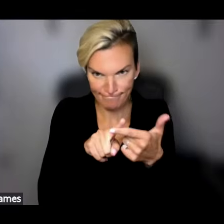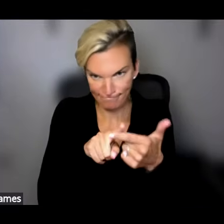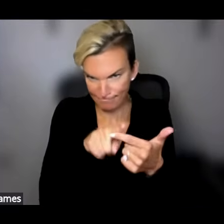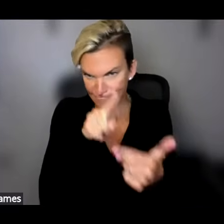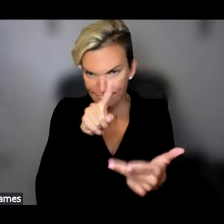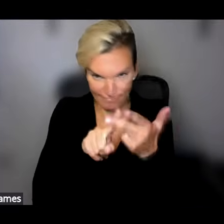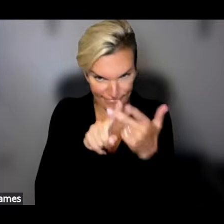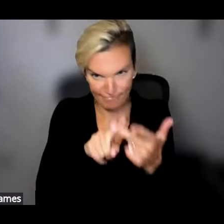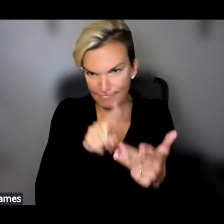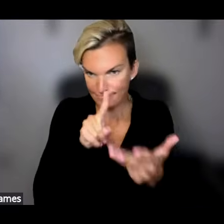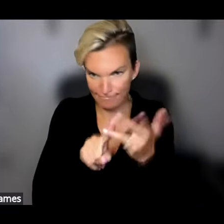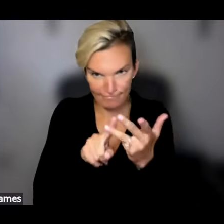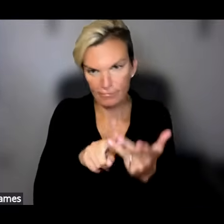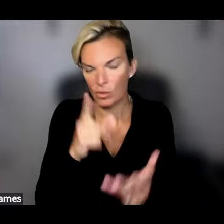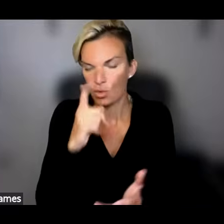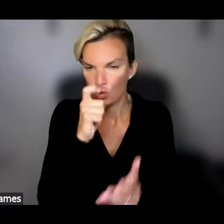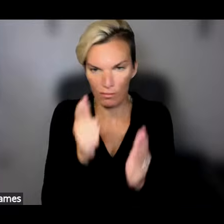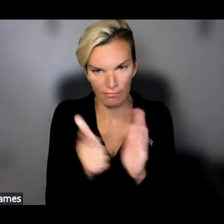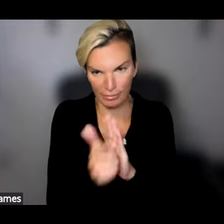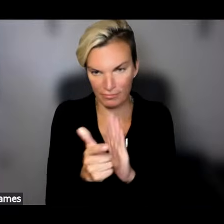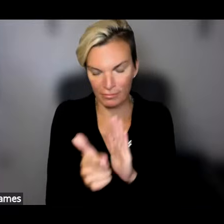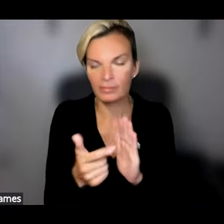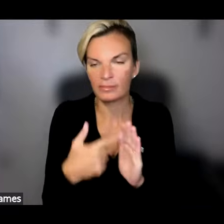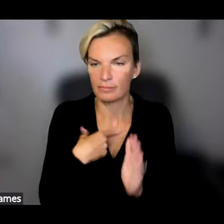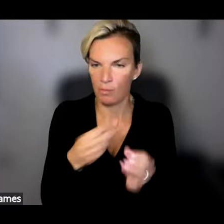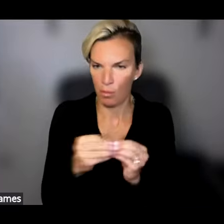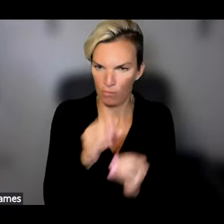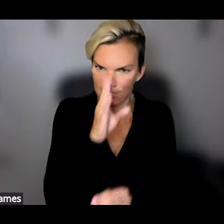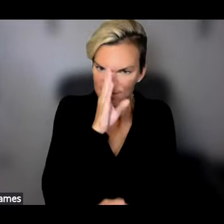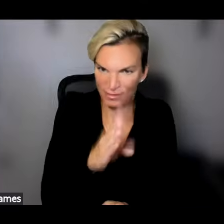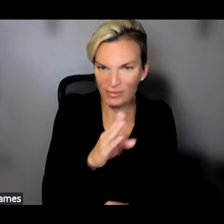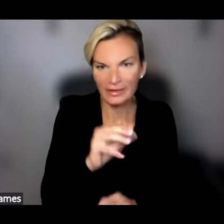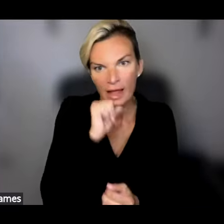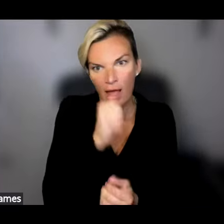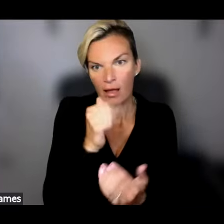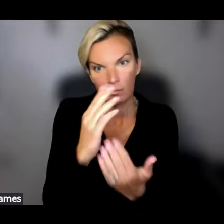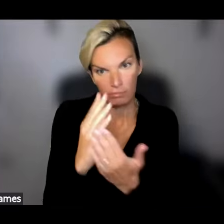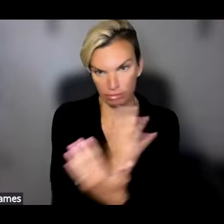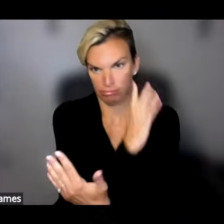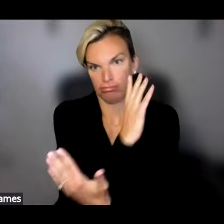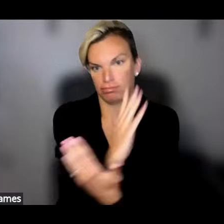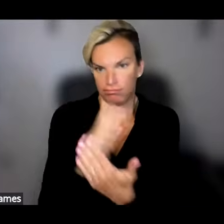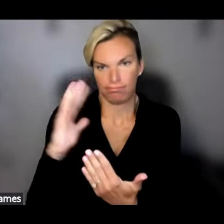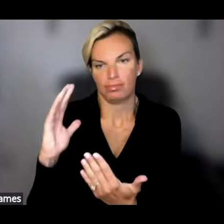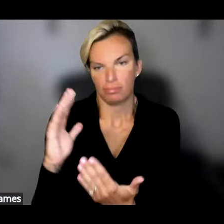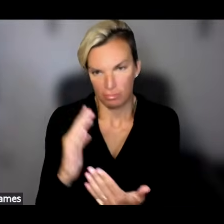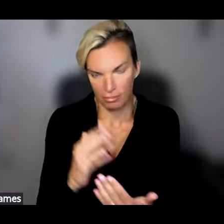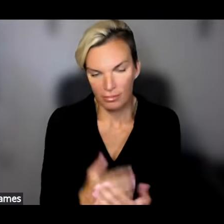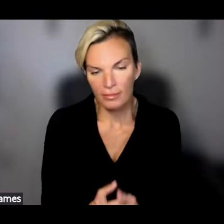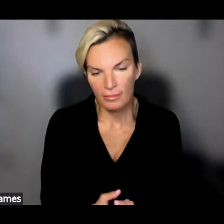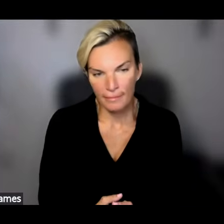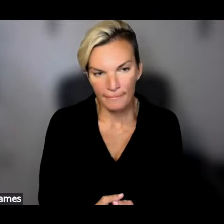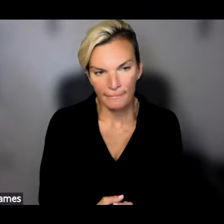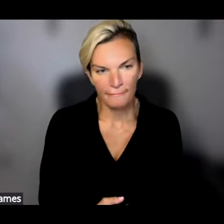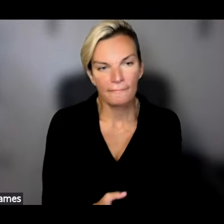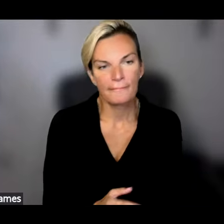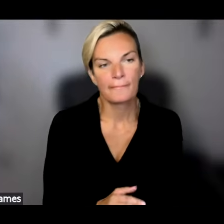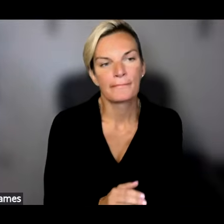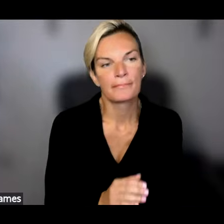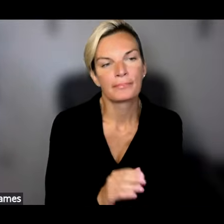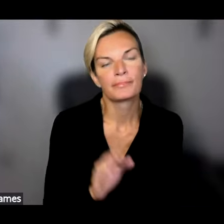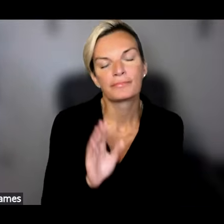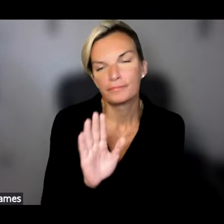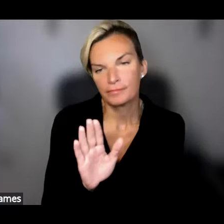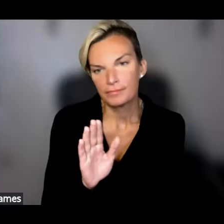about the caption. We just might need to make some other corresponding changes if we went in that direction. Question before you turn your mic off. Question